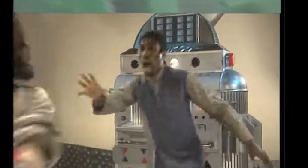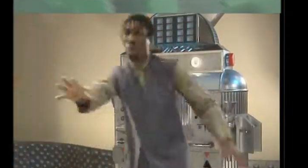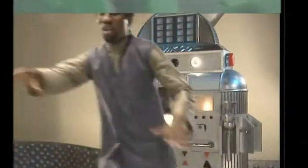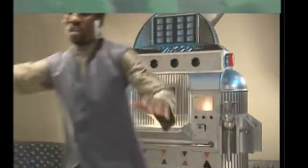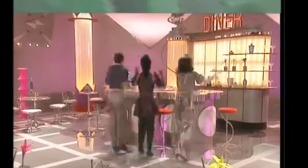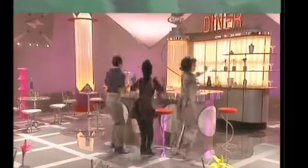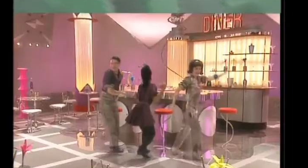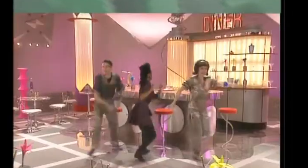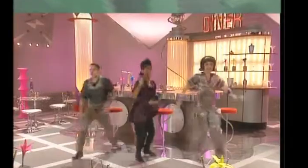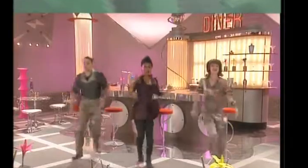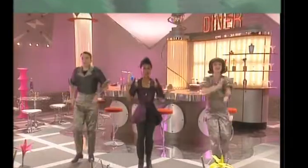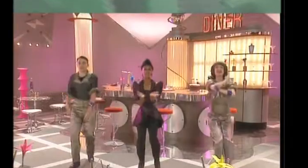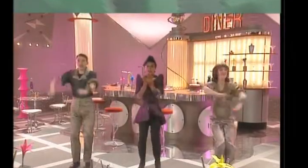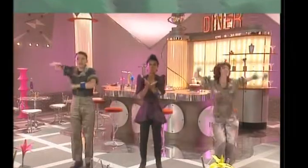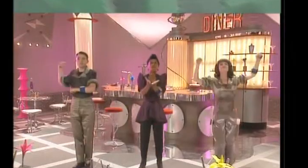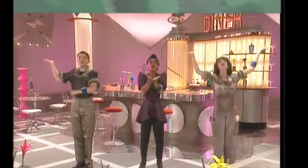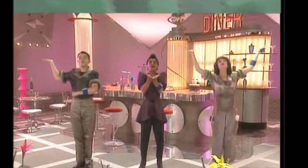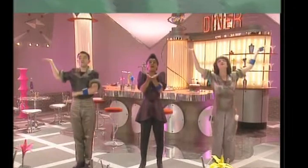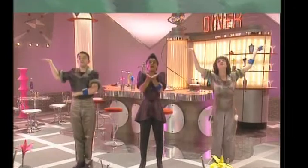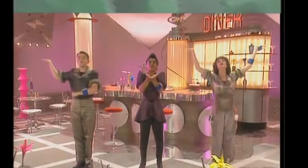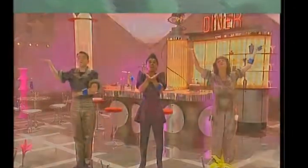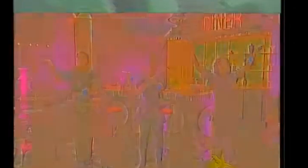impress. Yes, that'll impress.